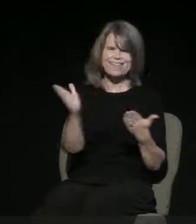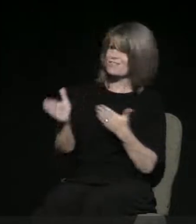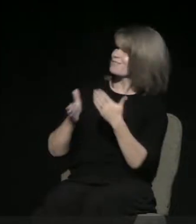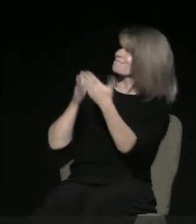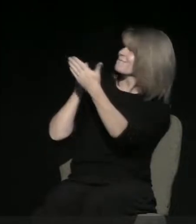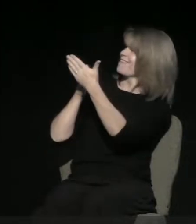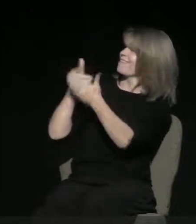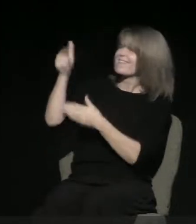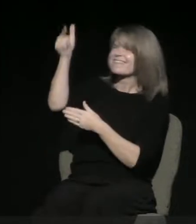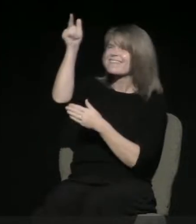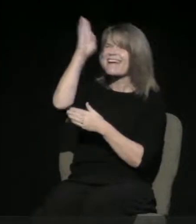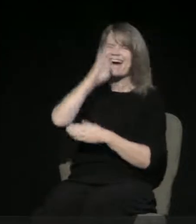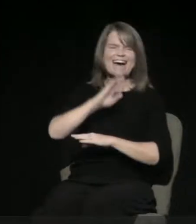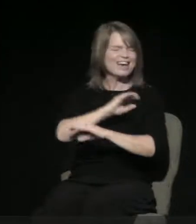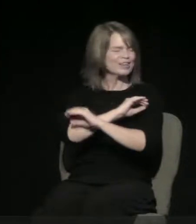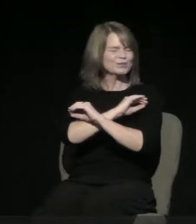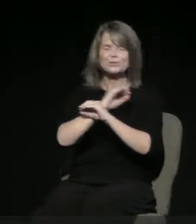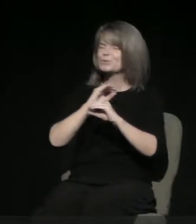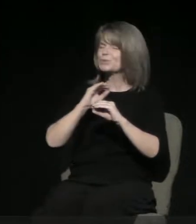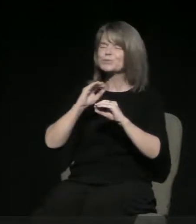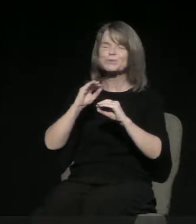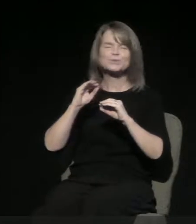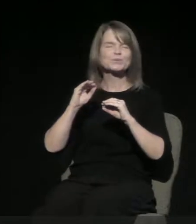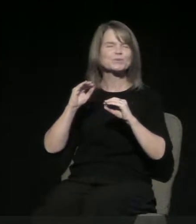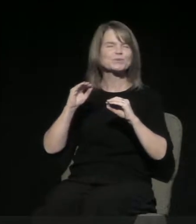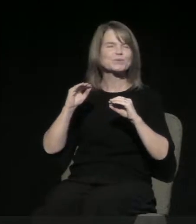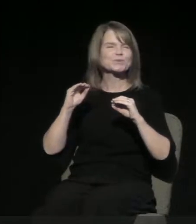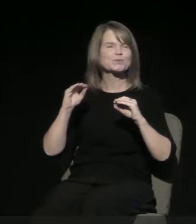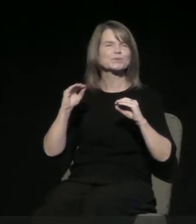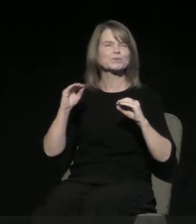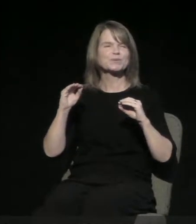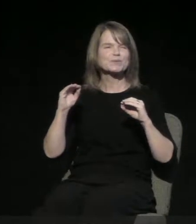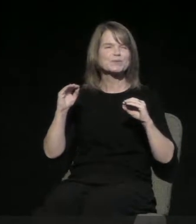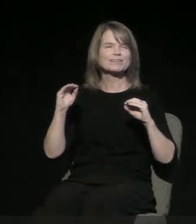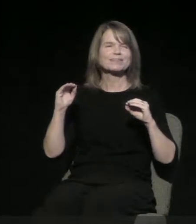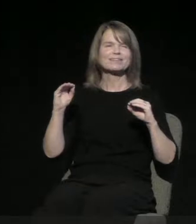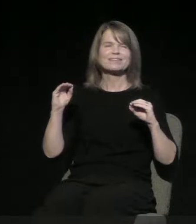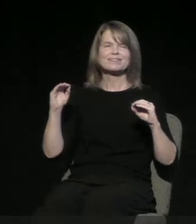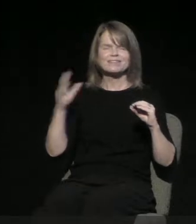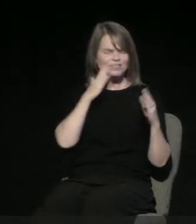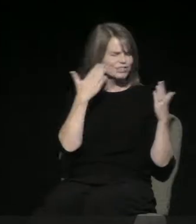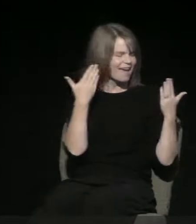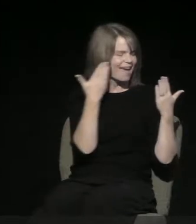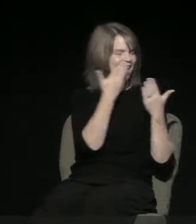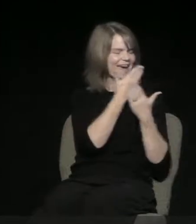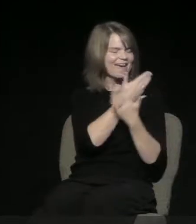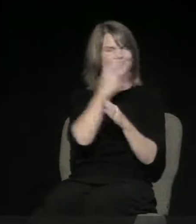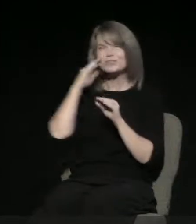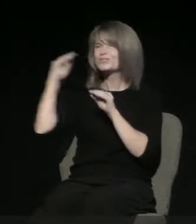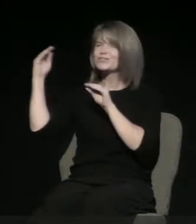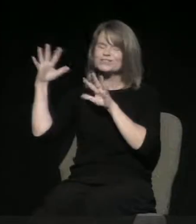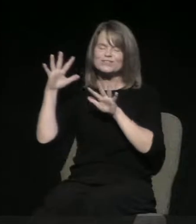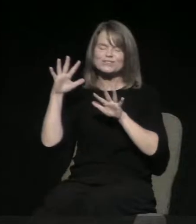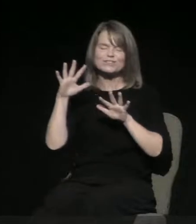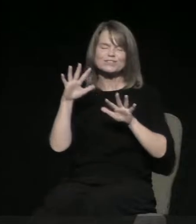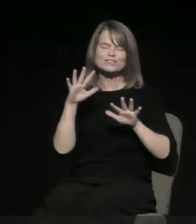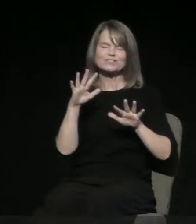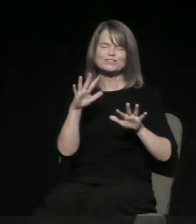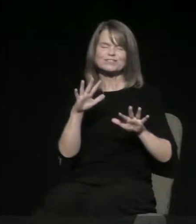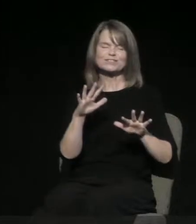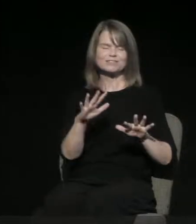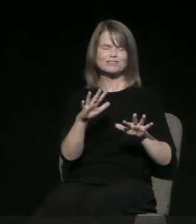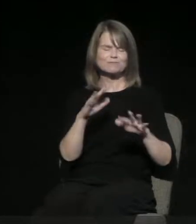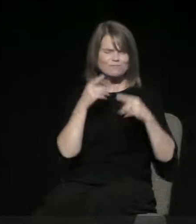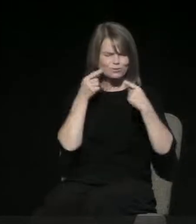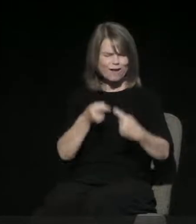can stand against the power of our arms. You shine in the shadows, you